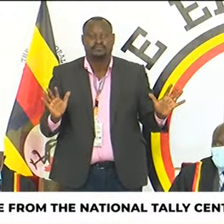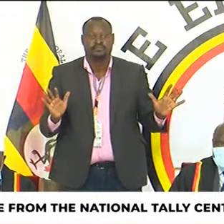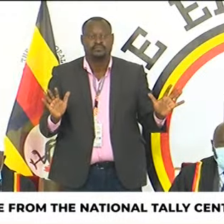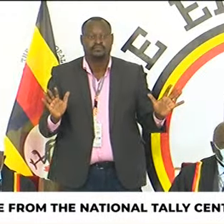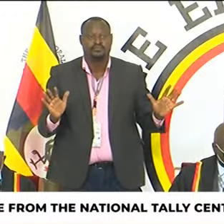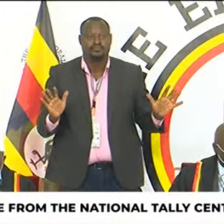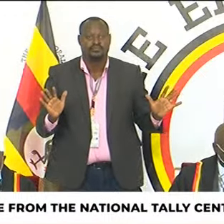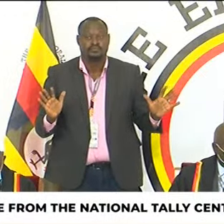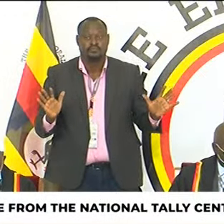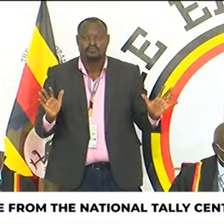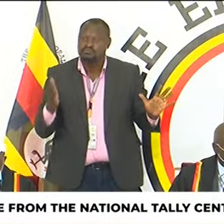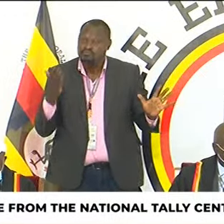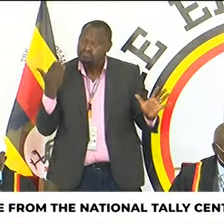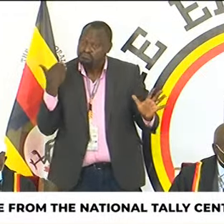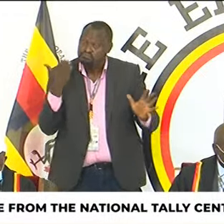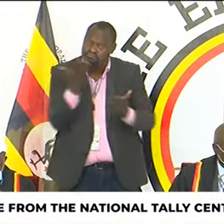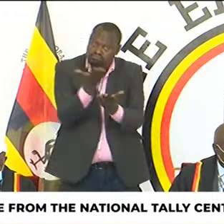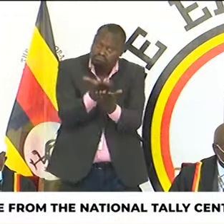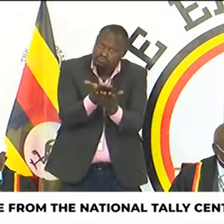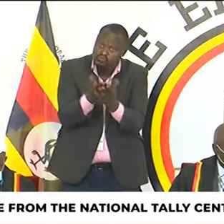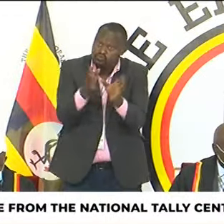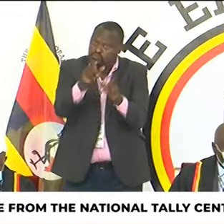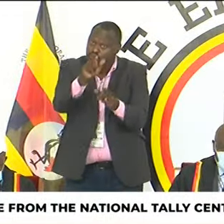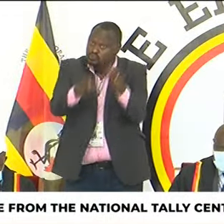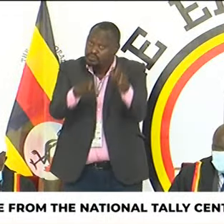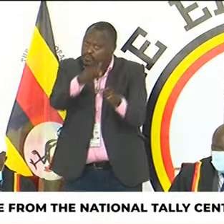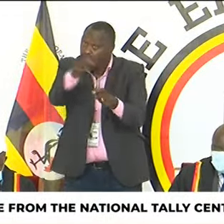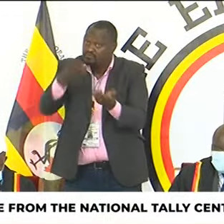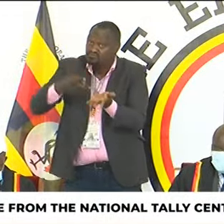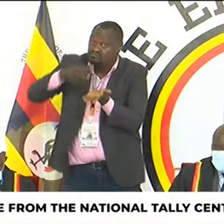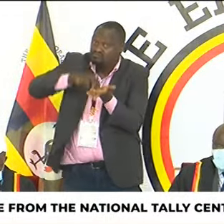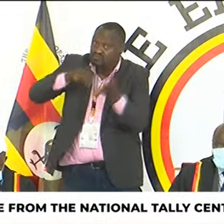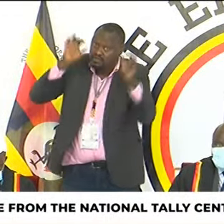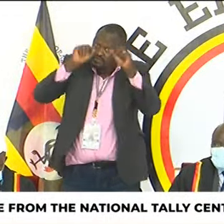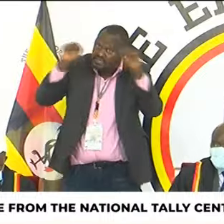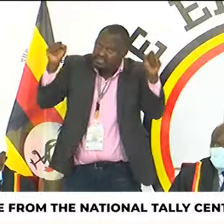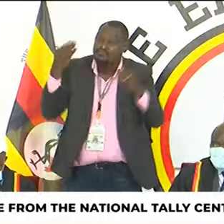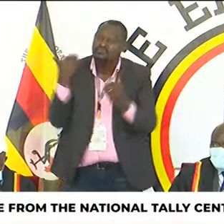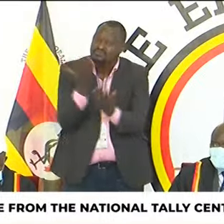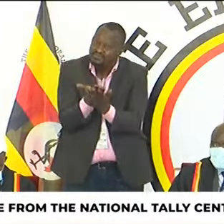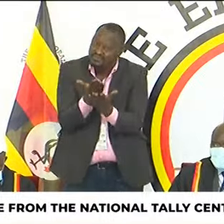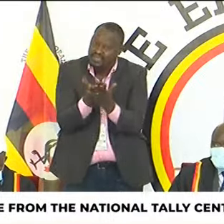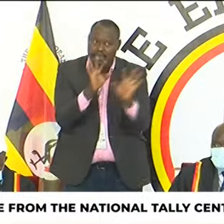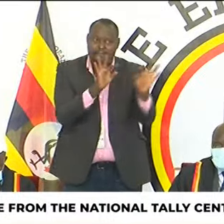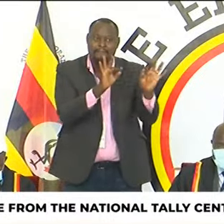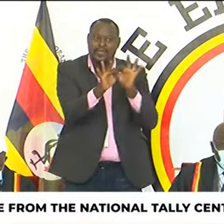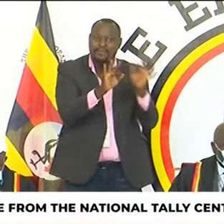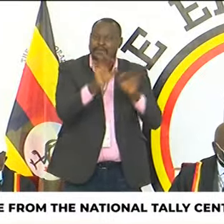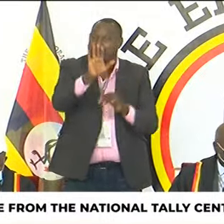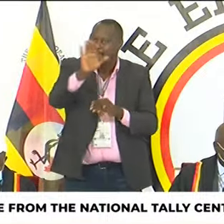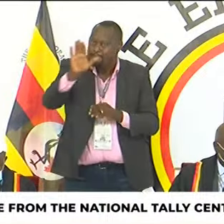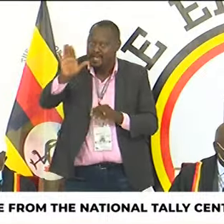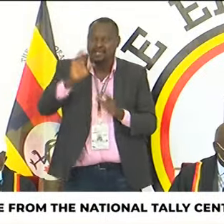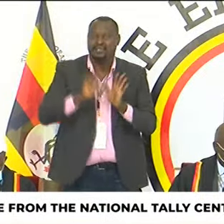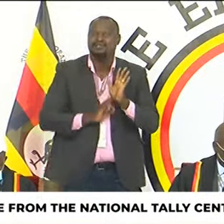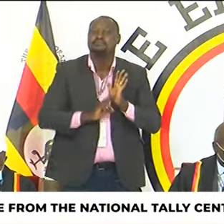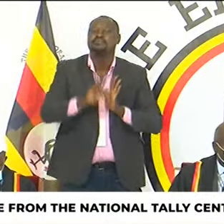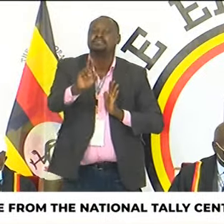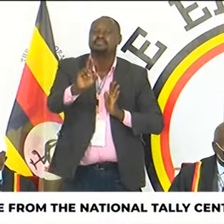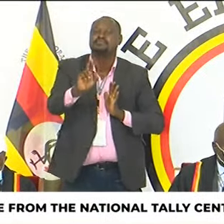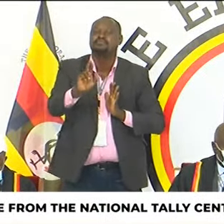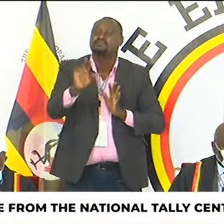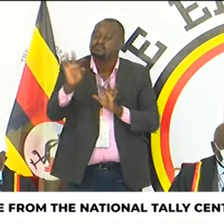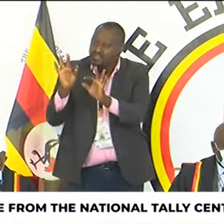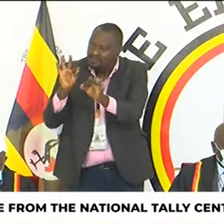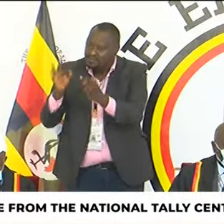we asked the presidential candidates to accredit their representatives